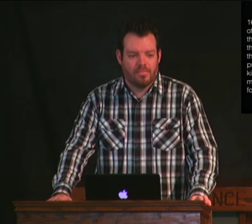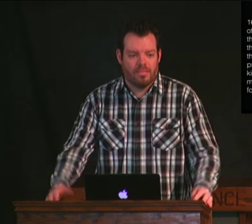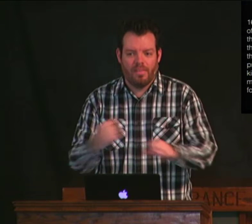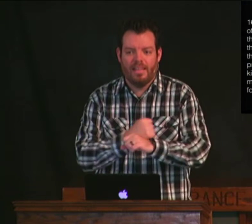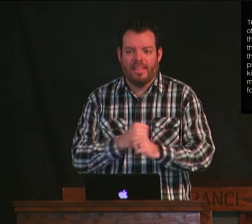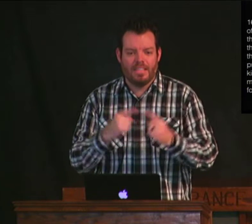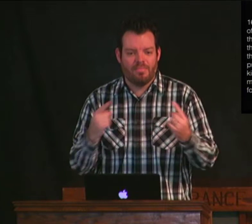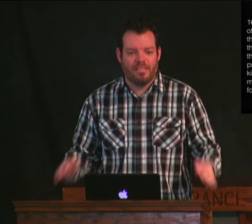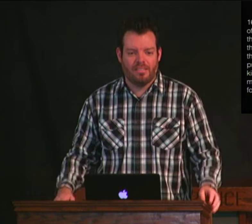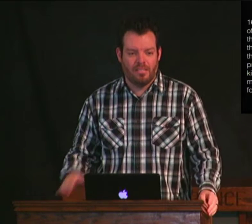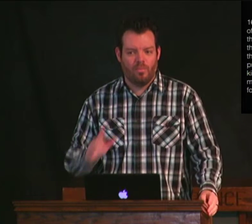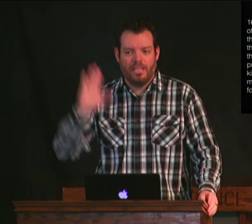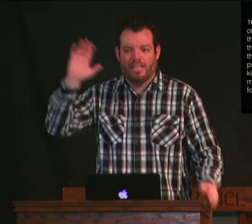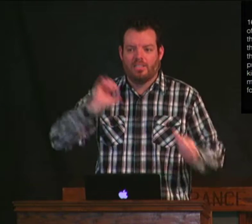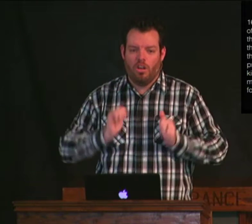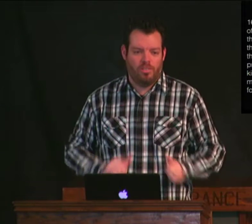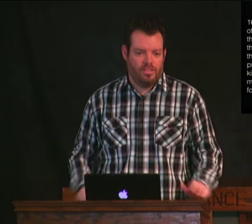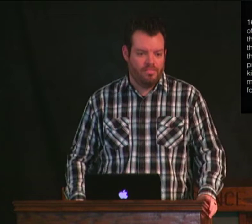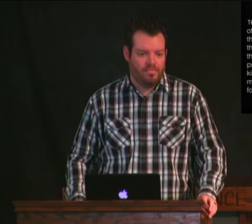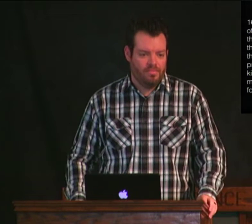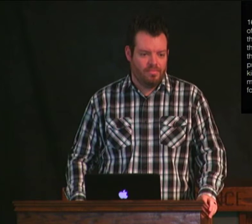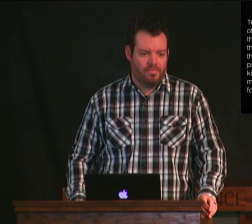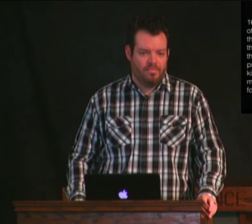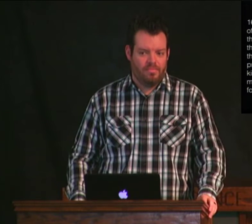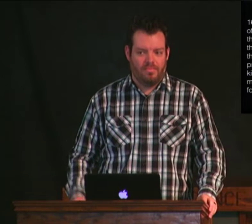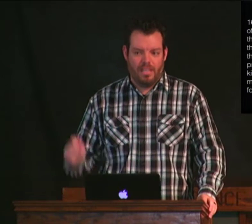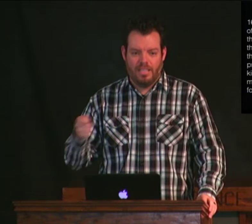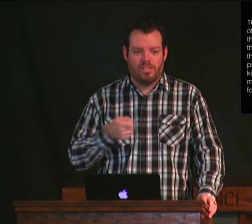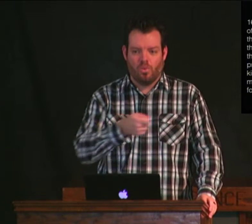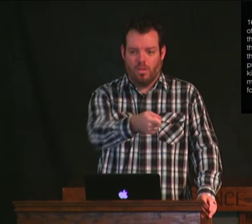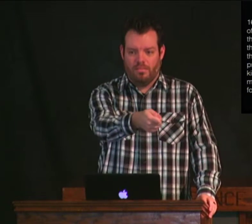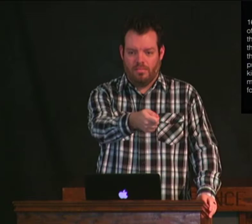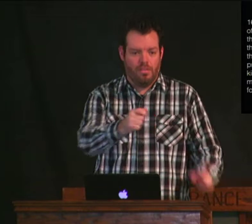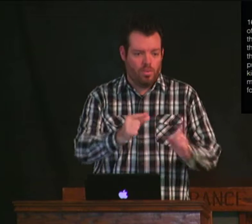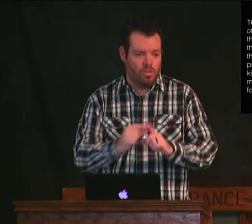To fight the enemy, we need his armor and his sword of the word.